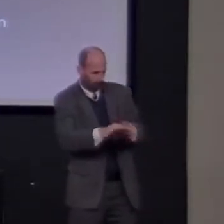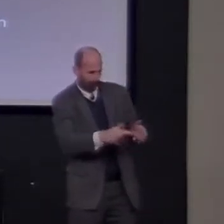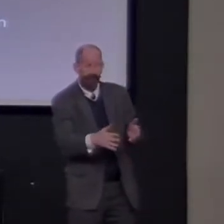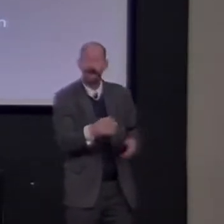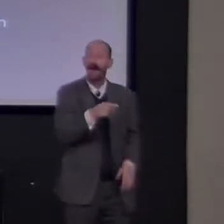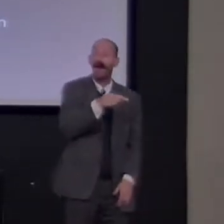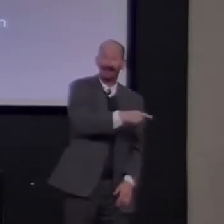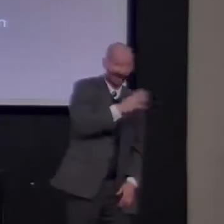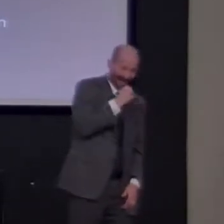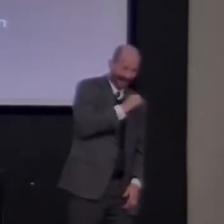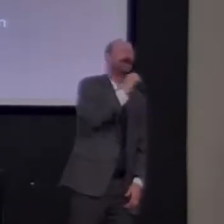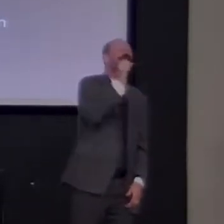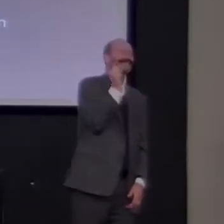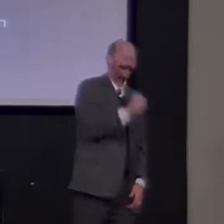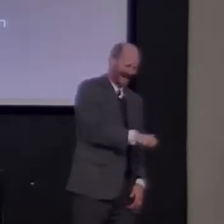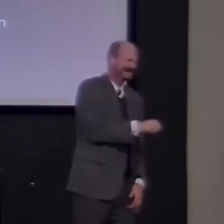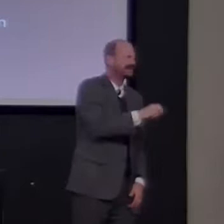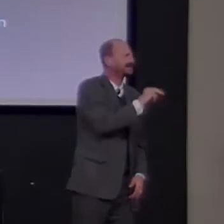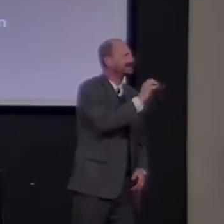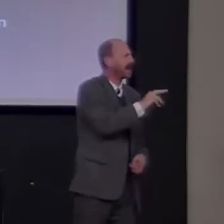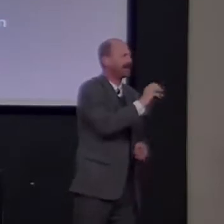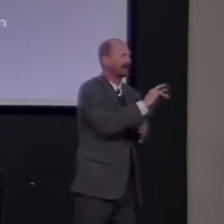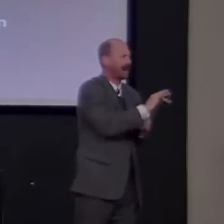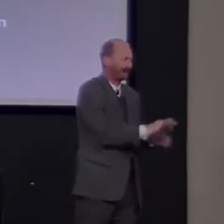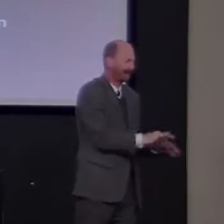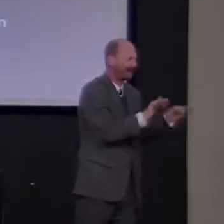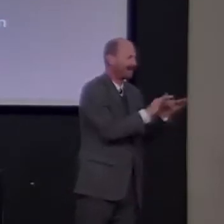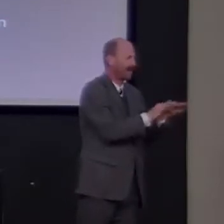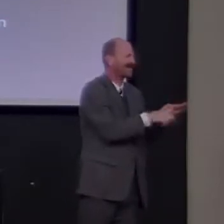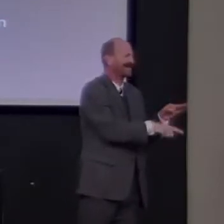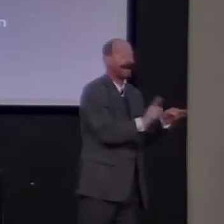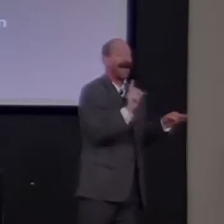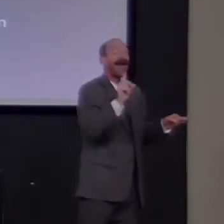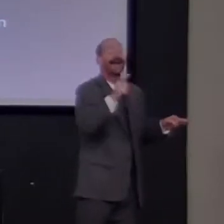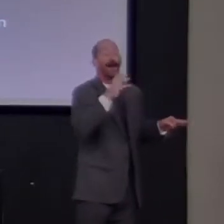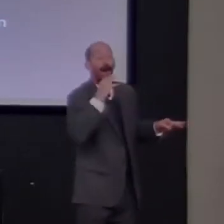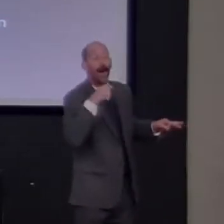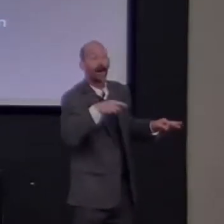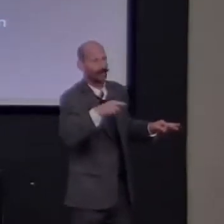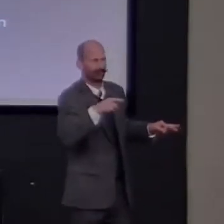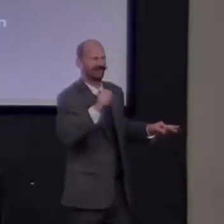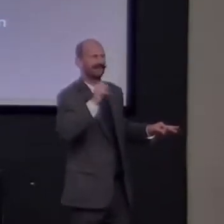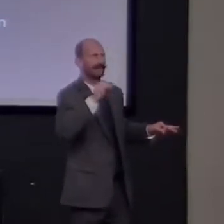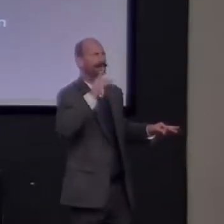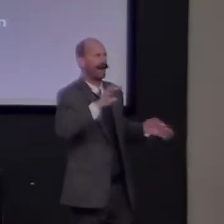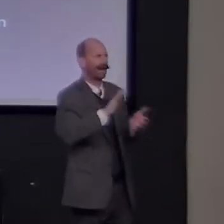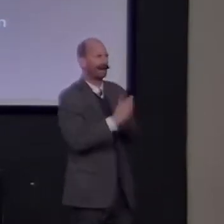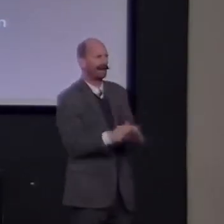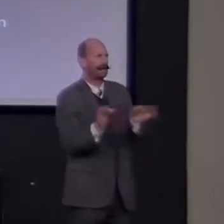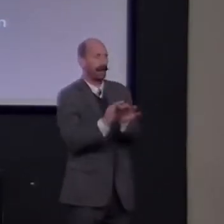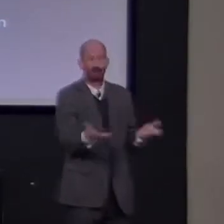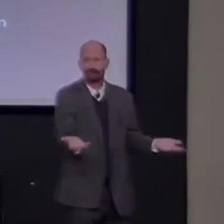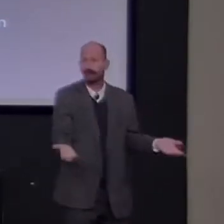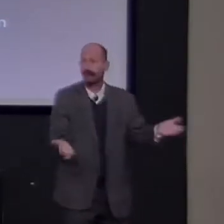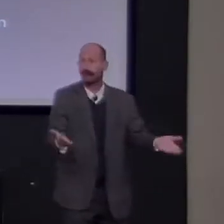Maybe non-symbolic predicts early and then symbolic takes over. Or maybe it's only at a certain